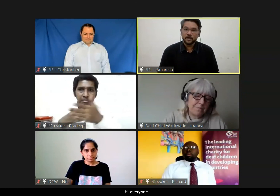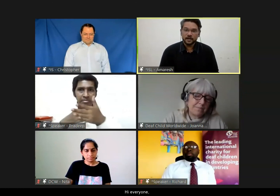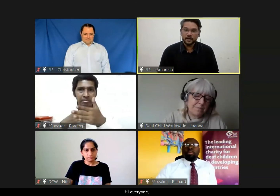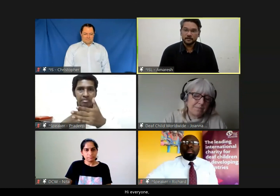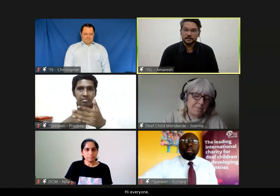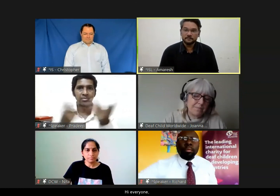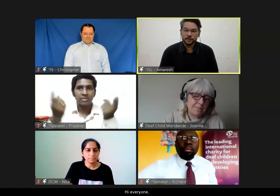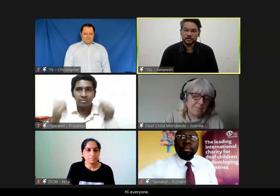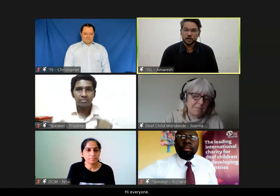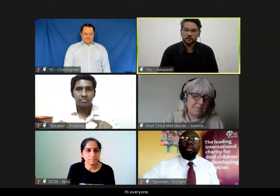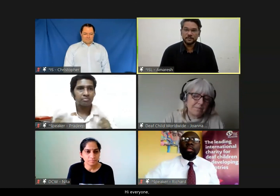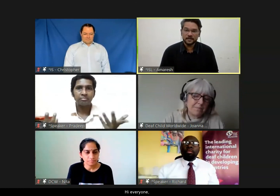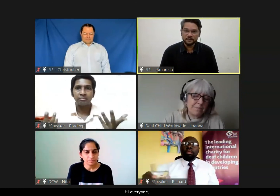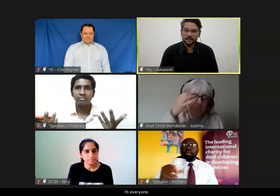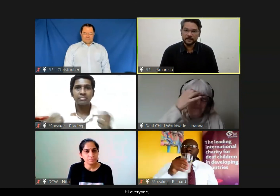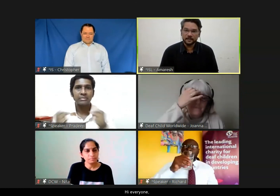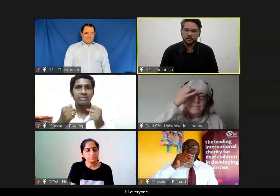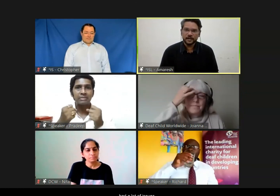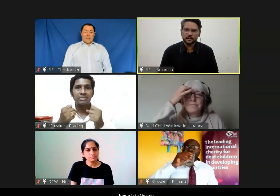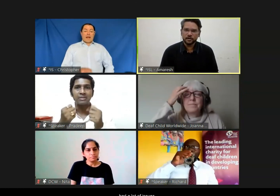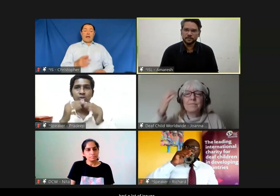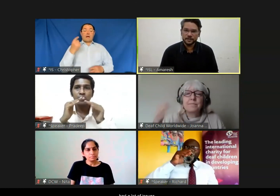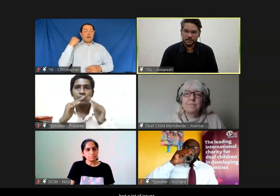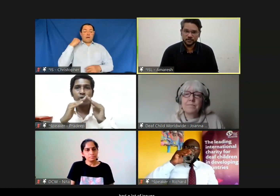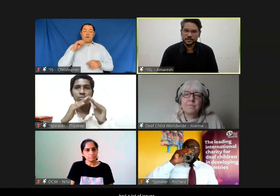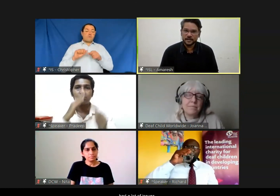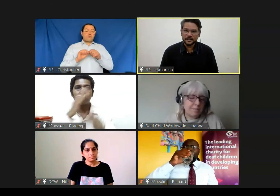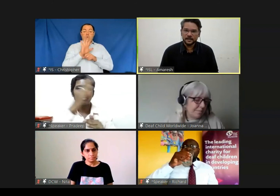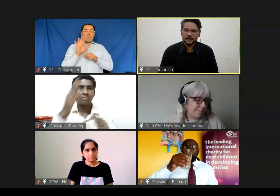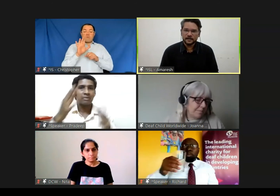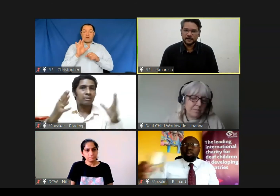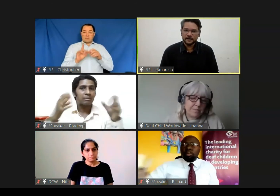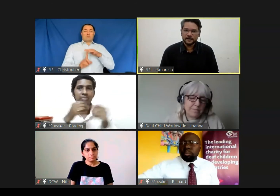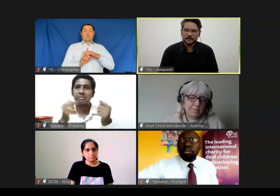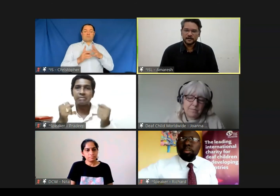Hi, everyone. Due to the COVID pandemic, we had a lot of issues.